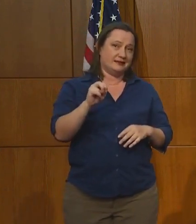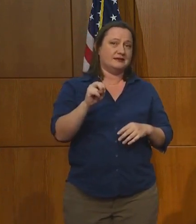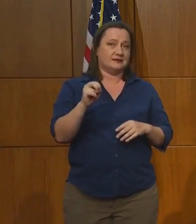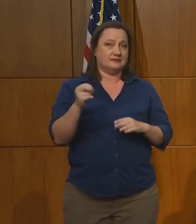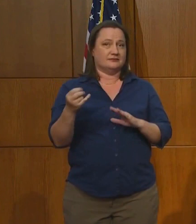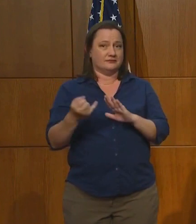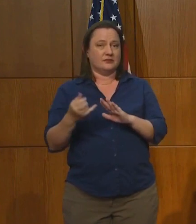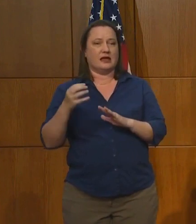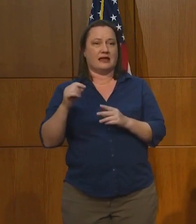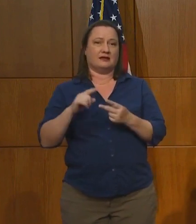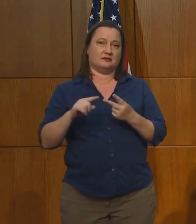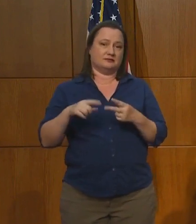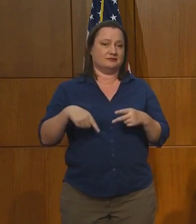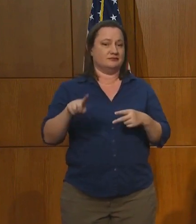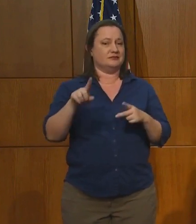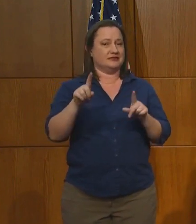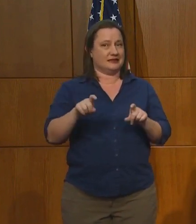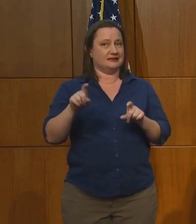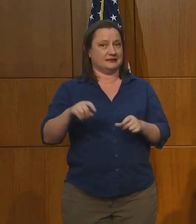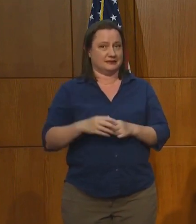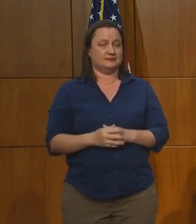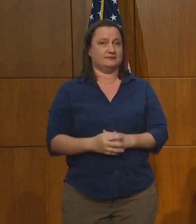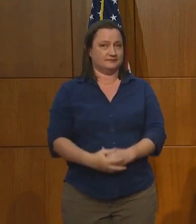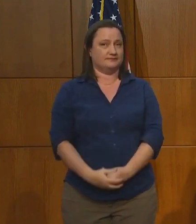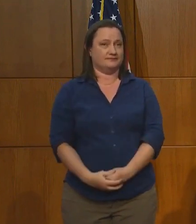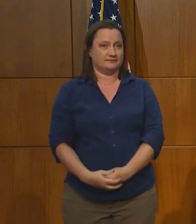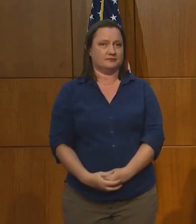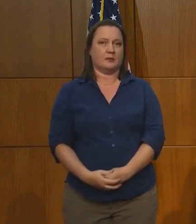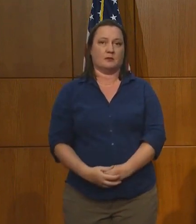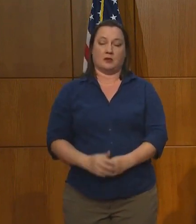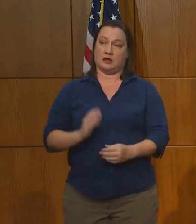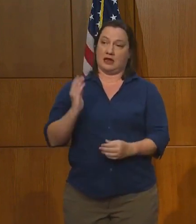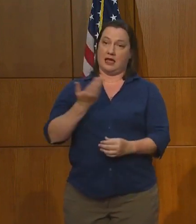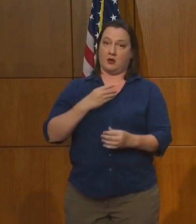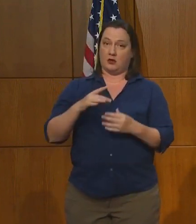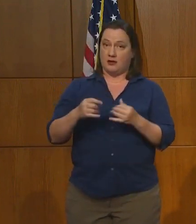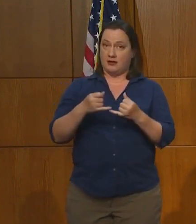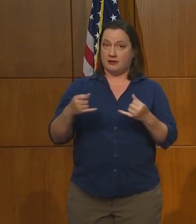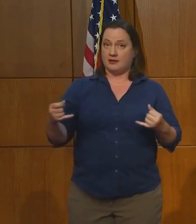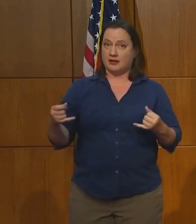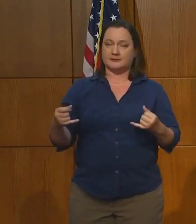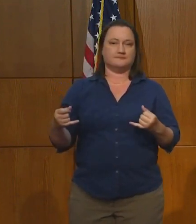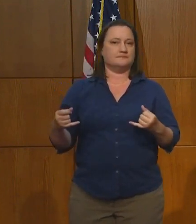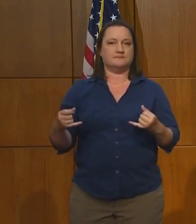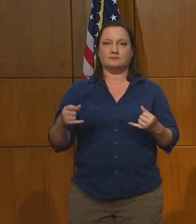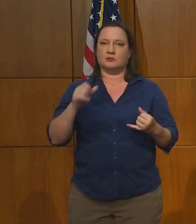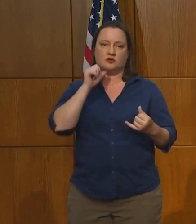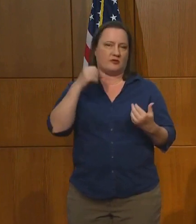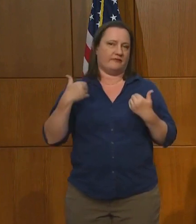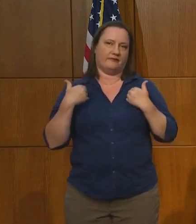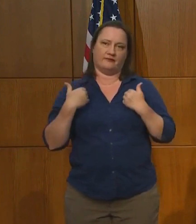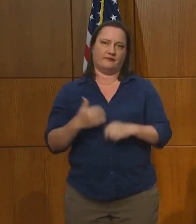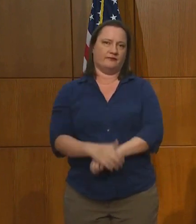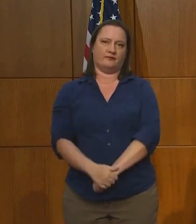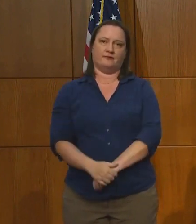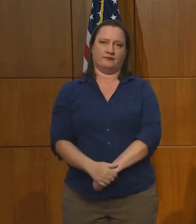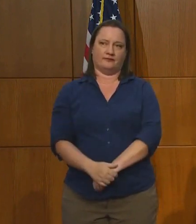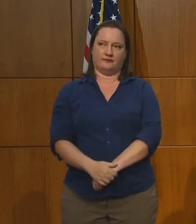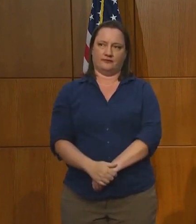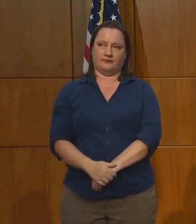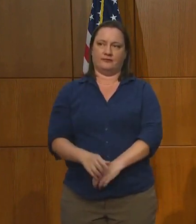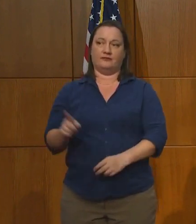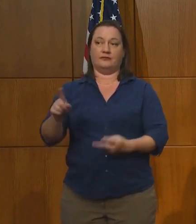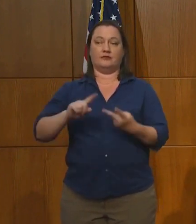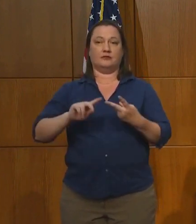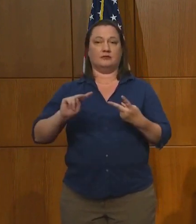be tested. But as far as any specific guidelines that are in place, I don't know of any that we have for that. My